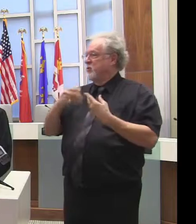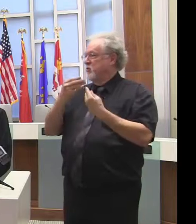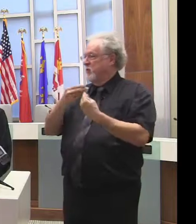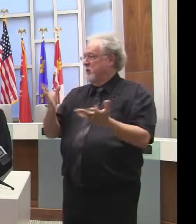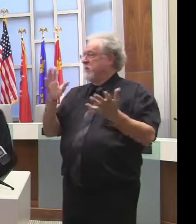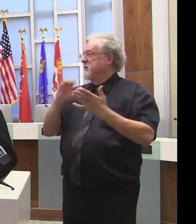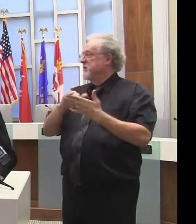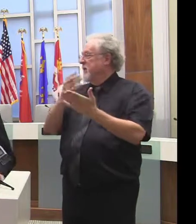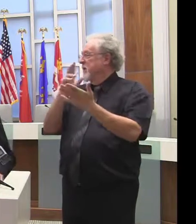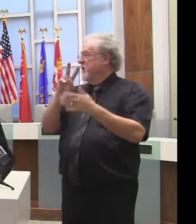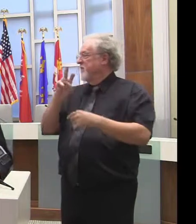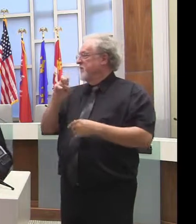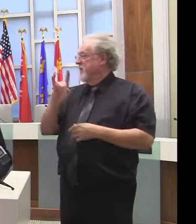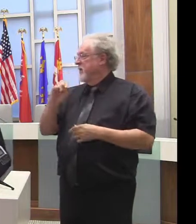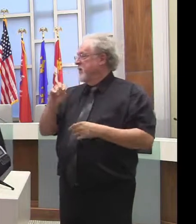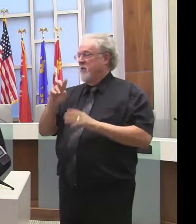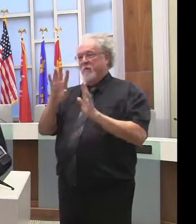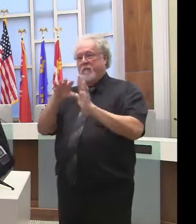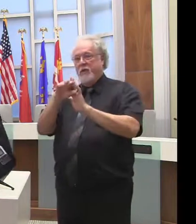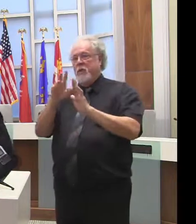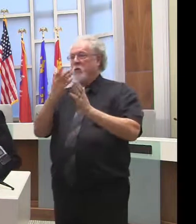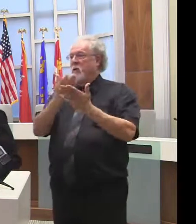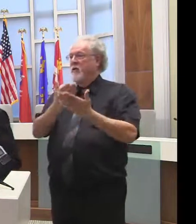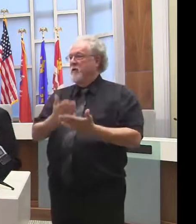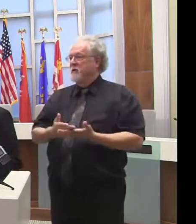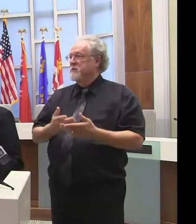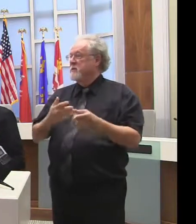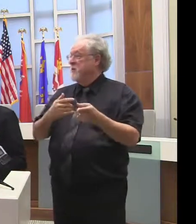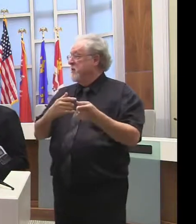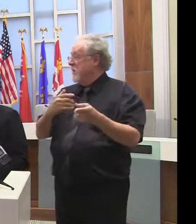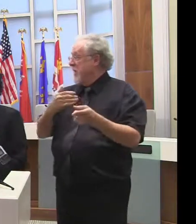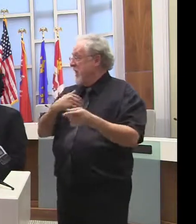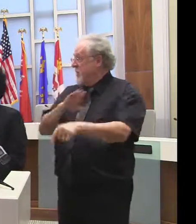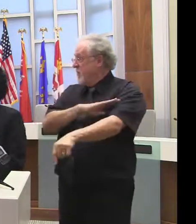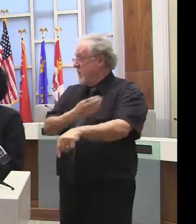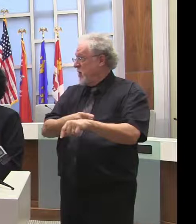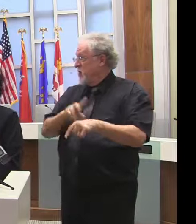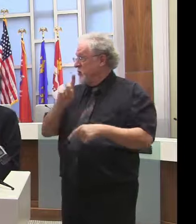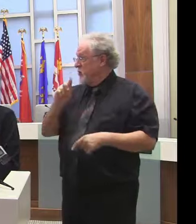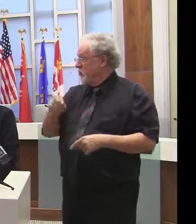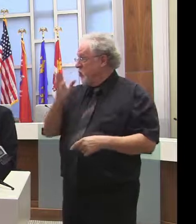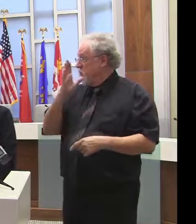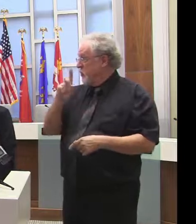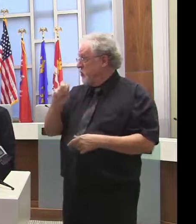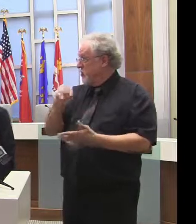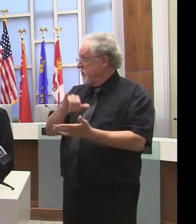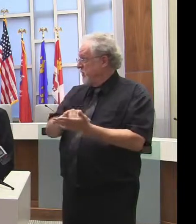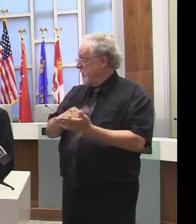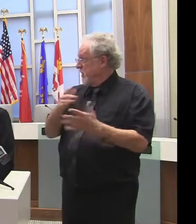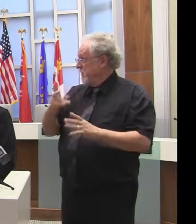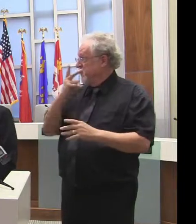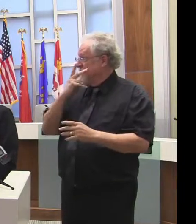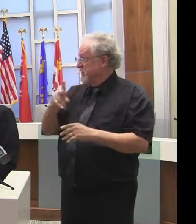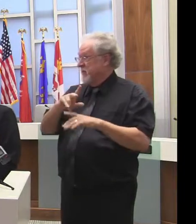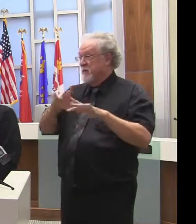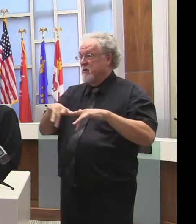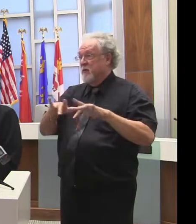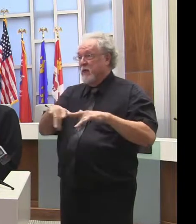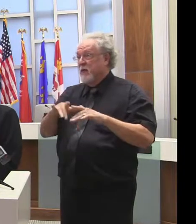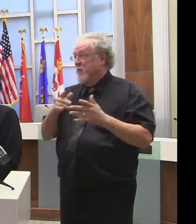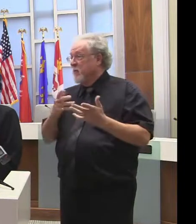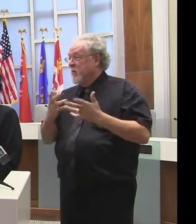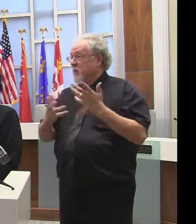video evidence that everybody's heard so much about. I don't know if you have the power to do that, but will you do that? Have you seen the tapes?